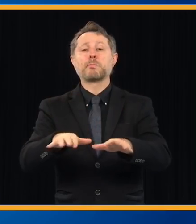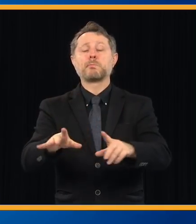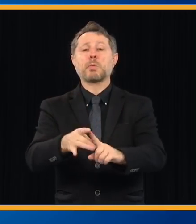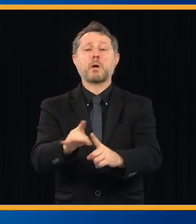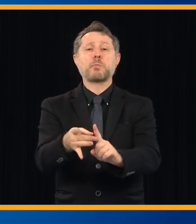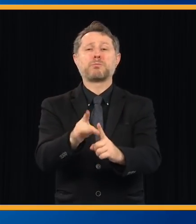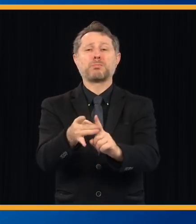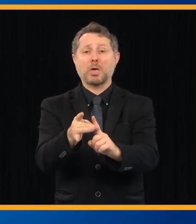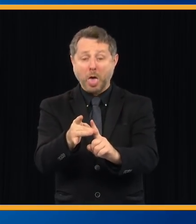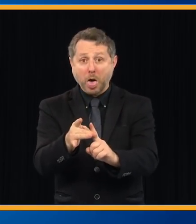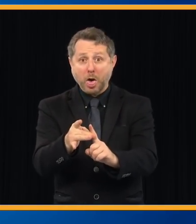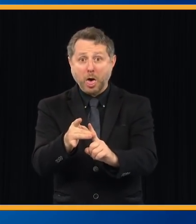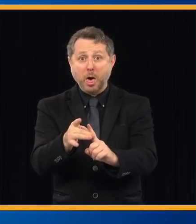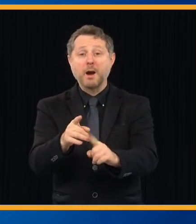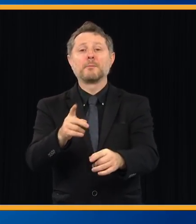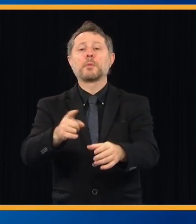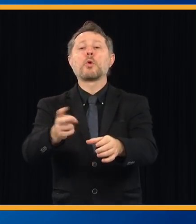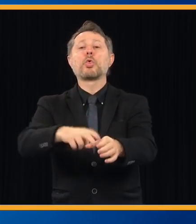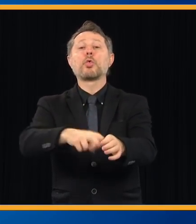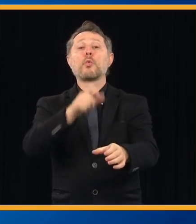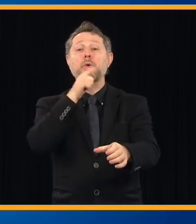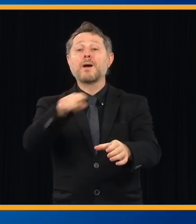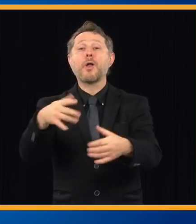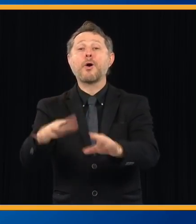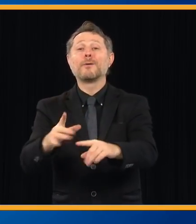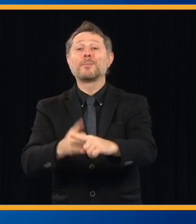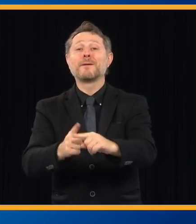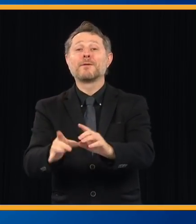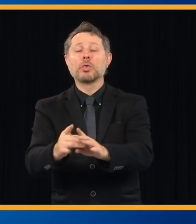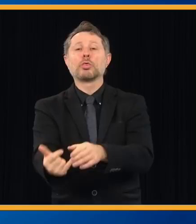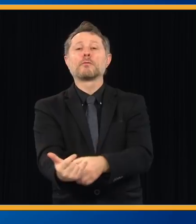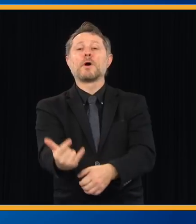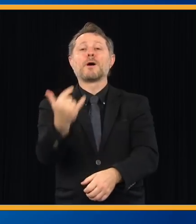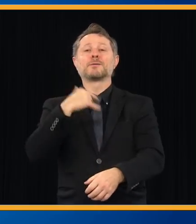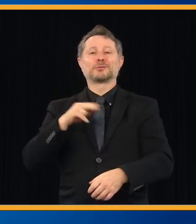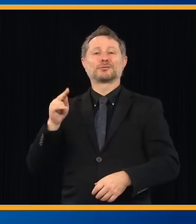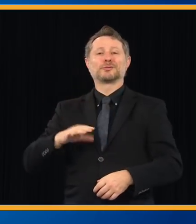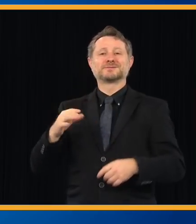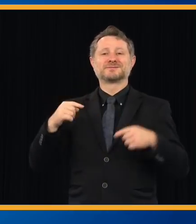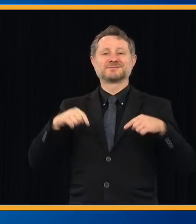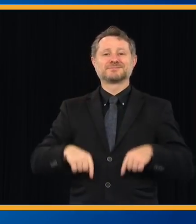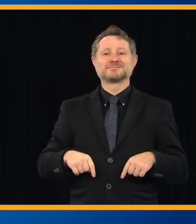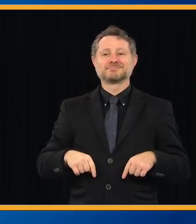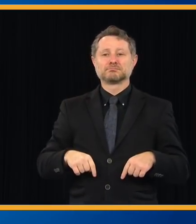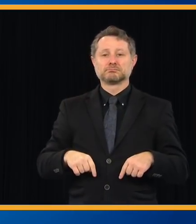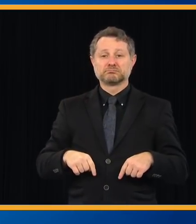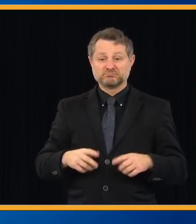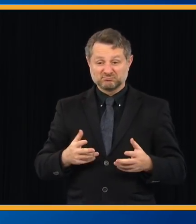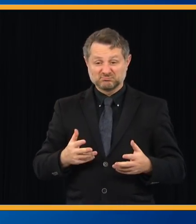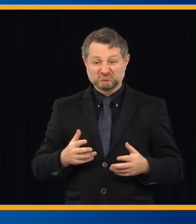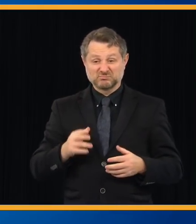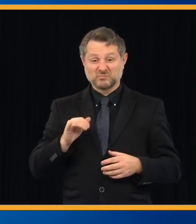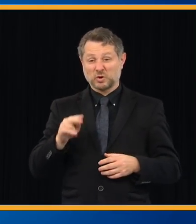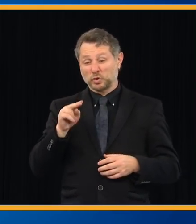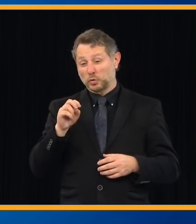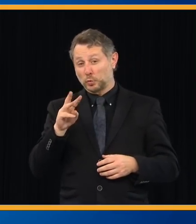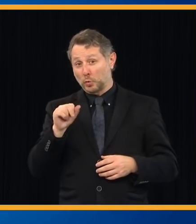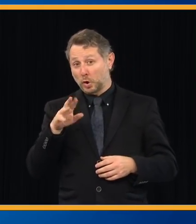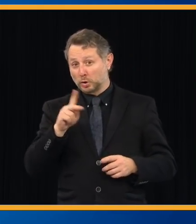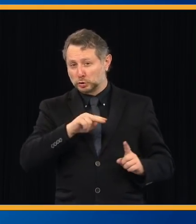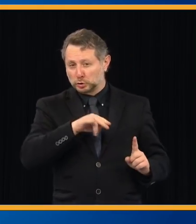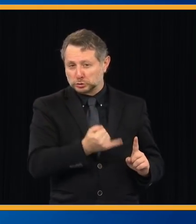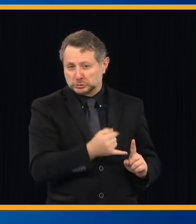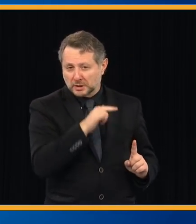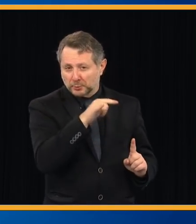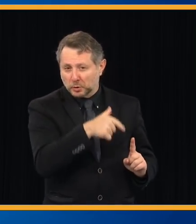virus mutated in Europe and then flew to New York City, Newark Airport, flew to places on